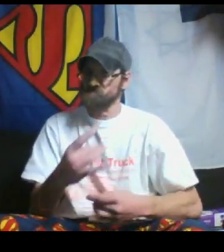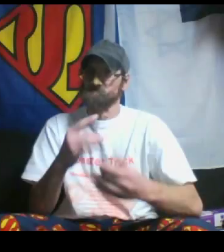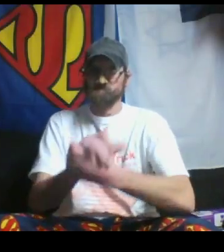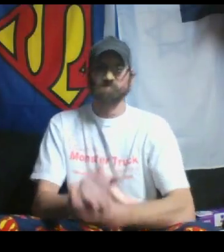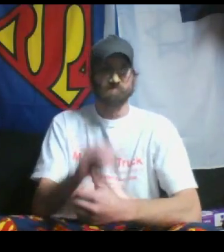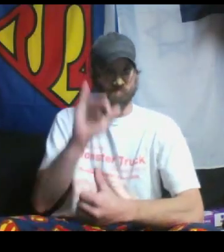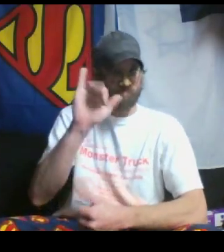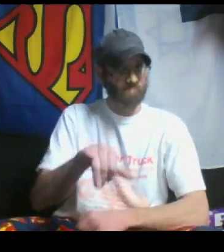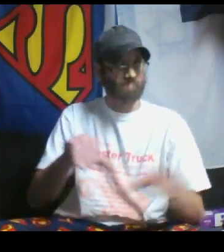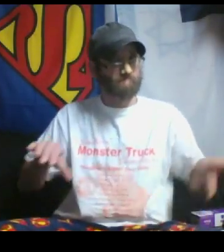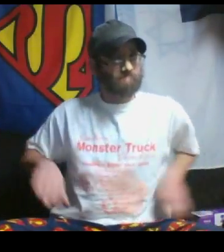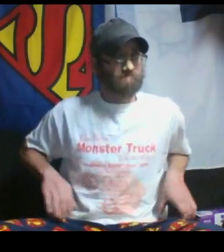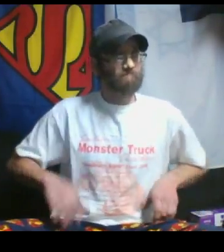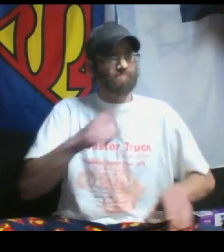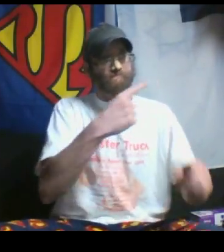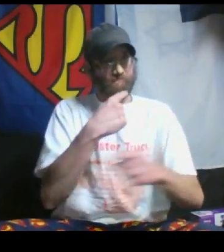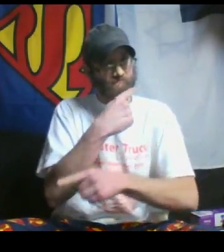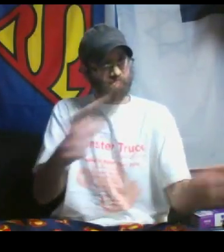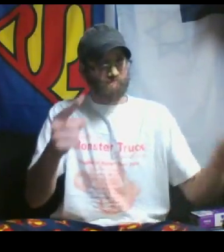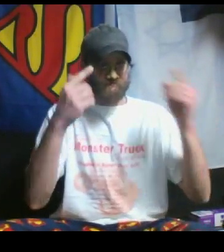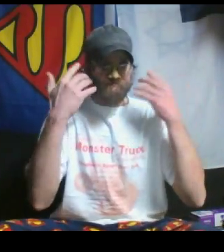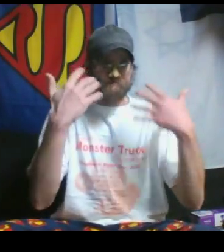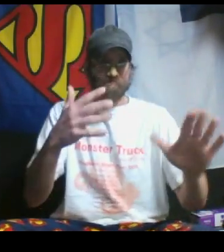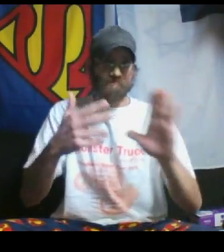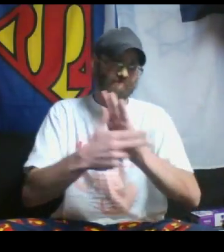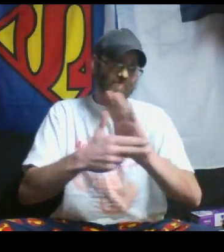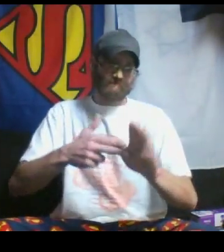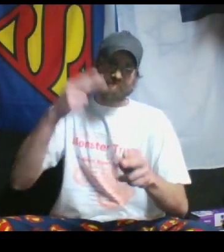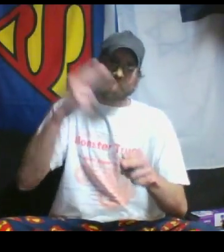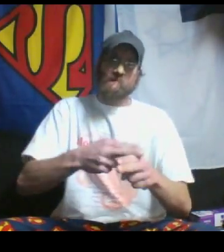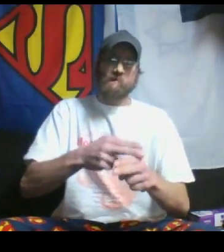They found the statue buried with its head downwards.